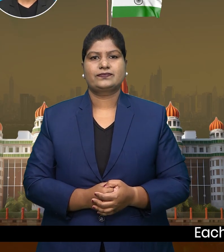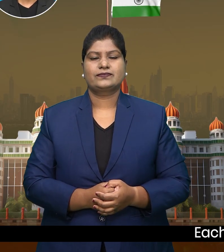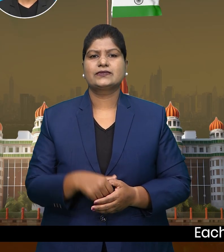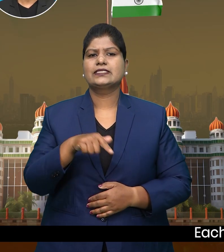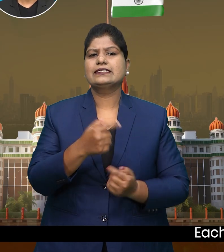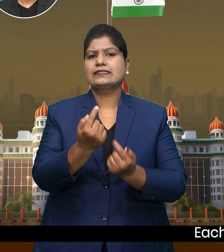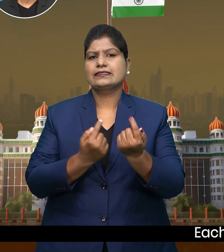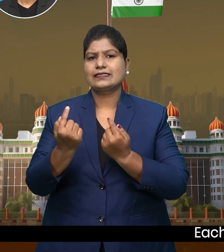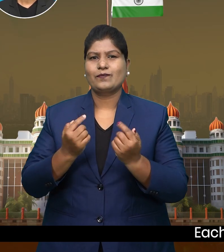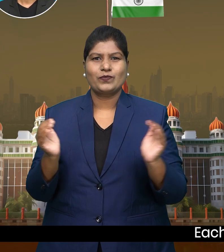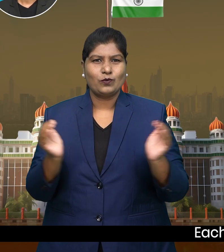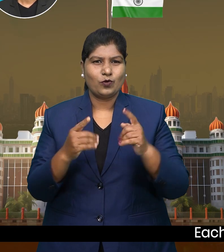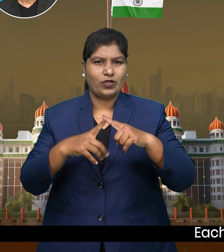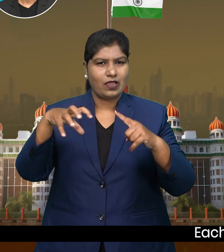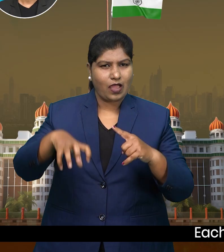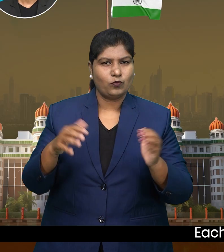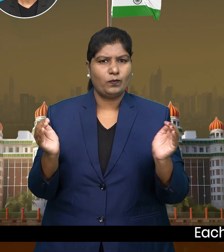Each municipality